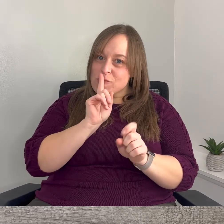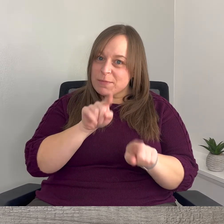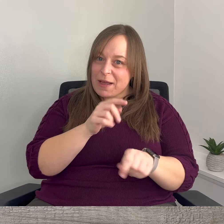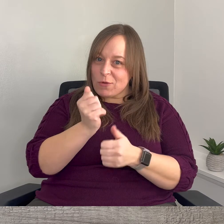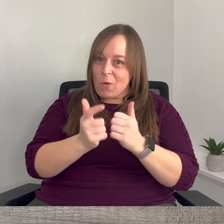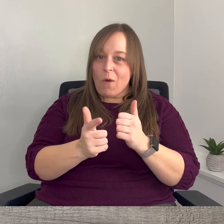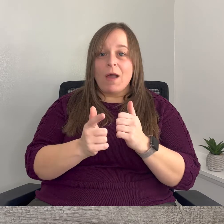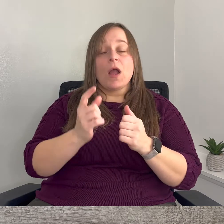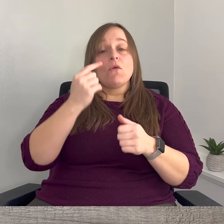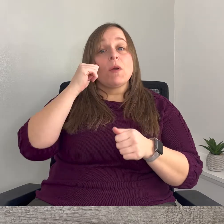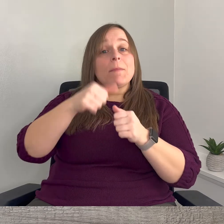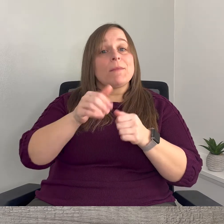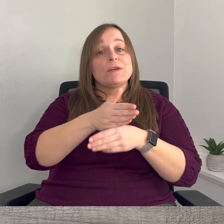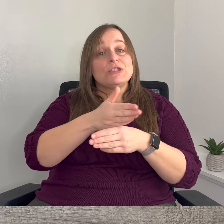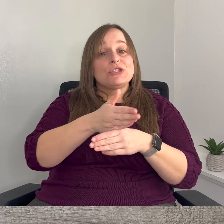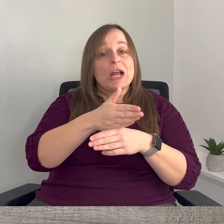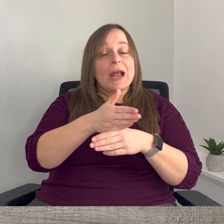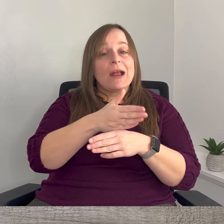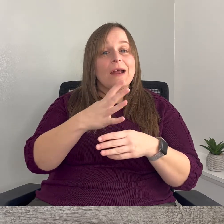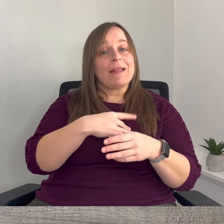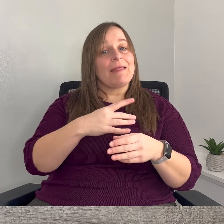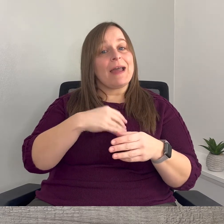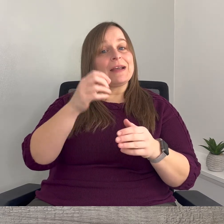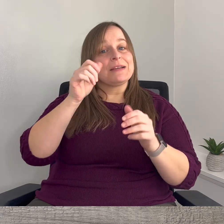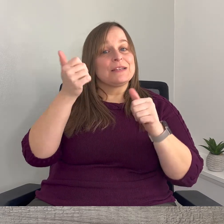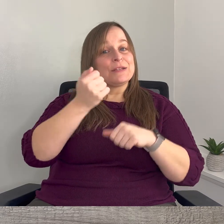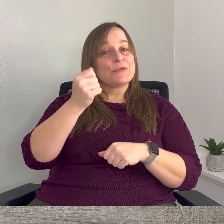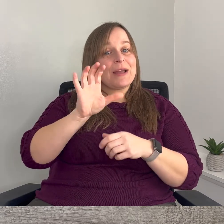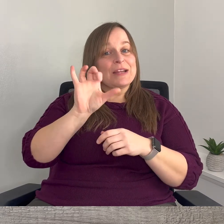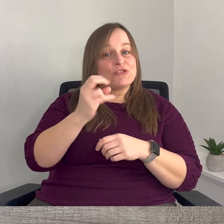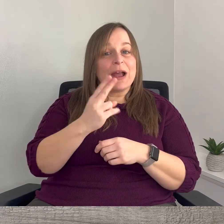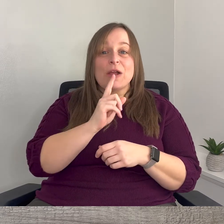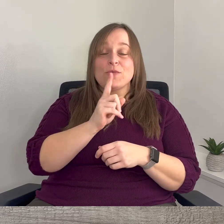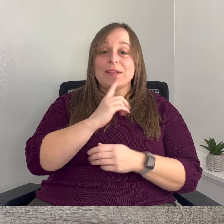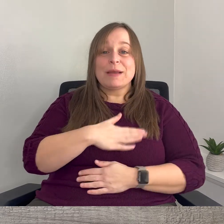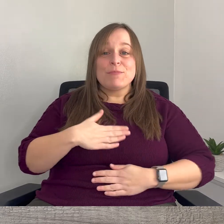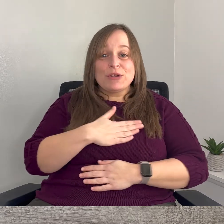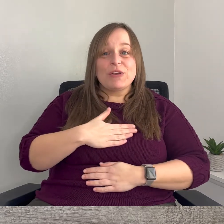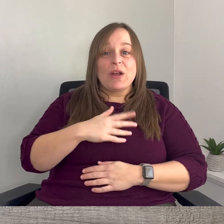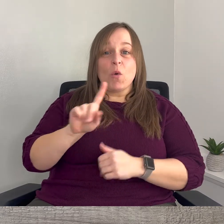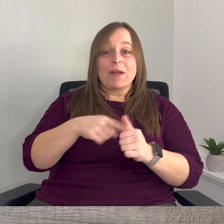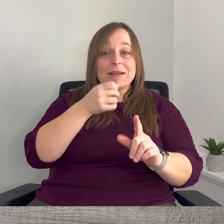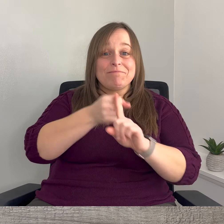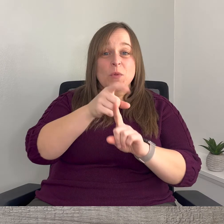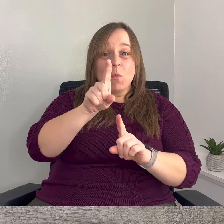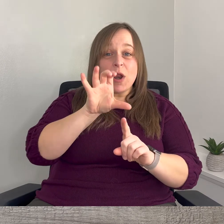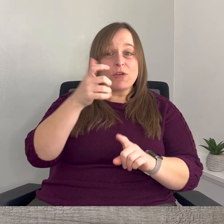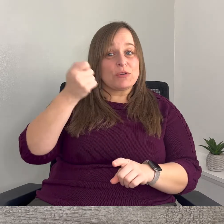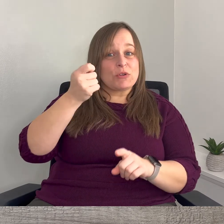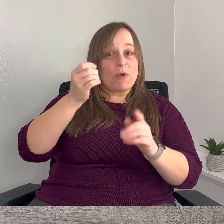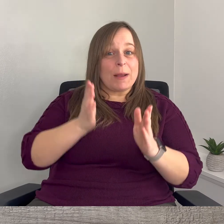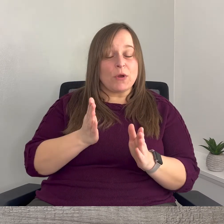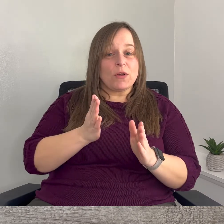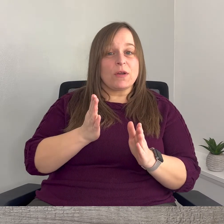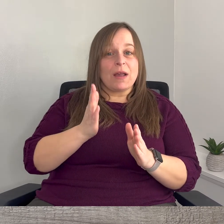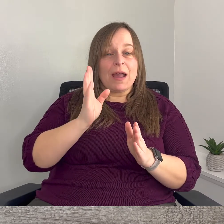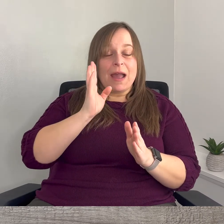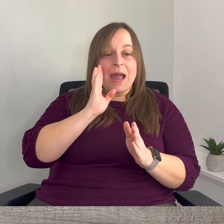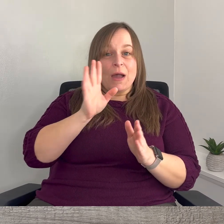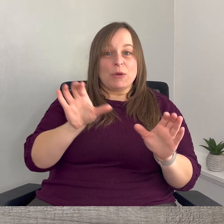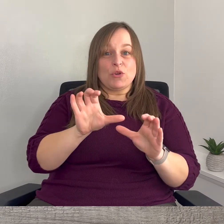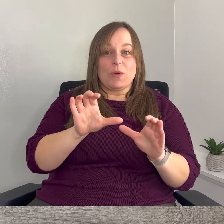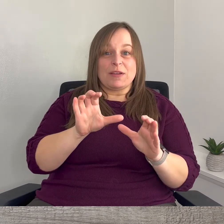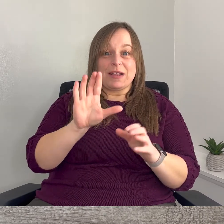will. And remember to share, like, and subscribe to this channel. I'd really appreciate it. Once I get to 100